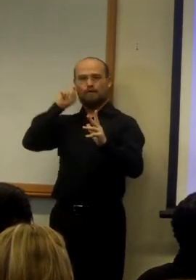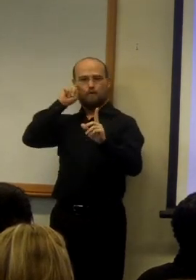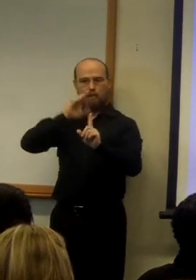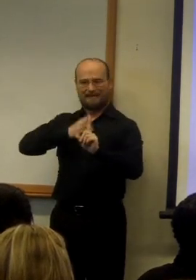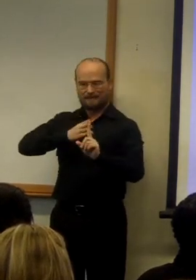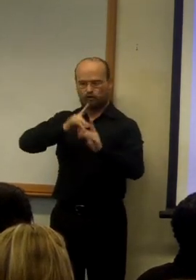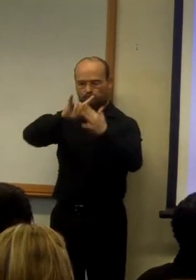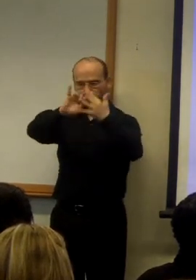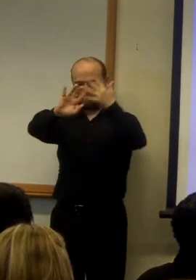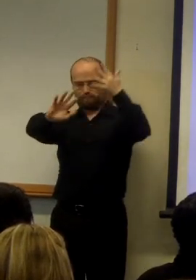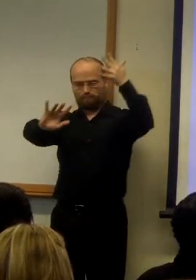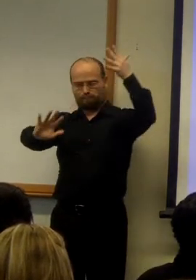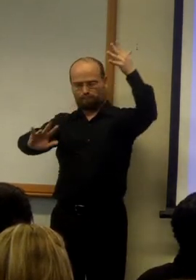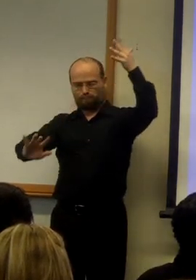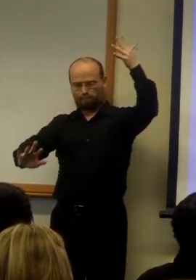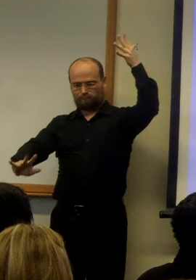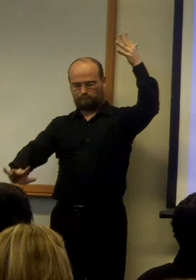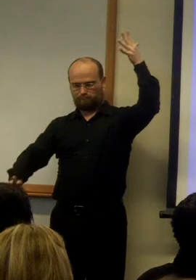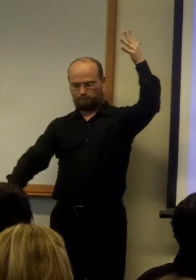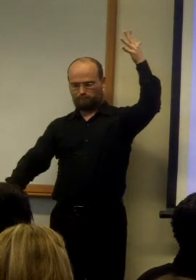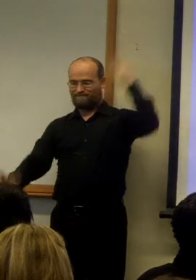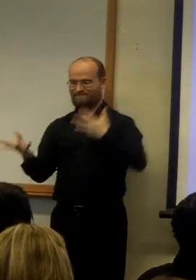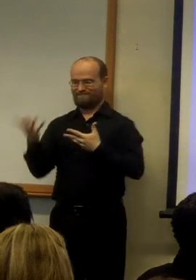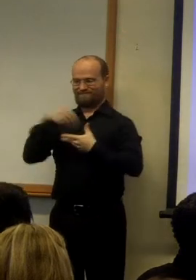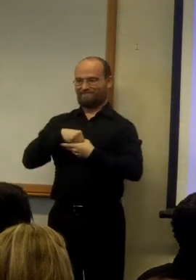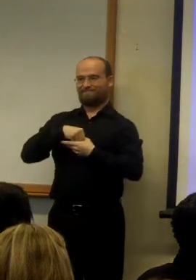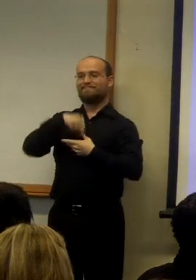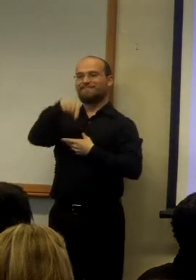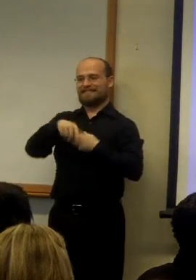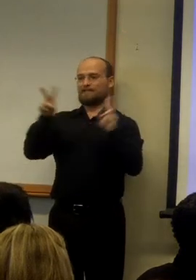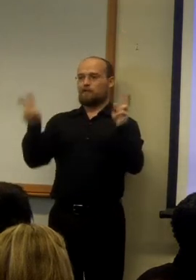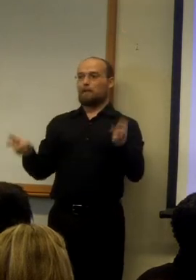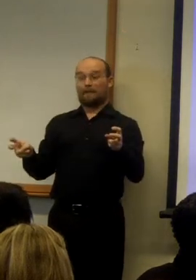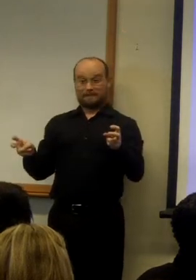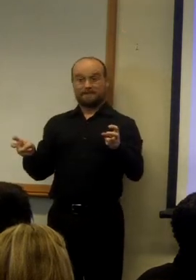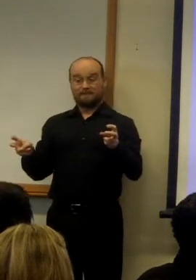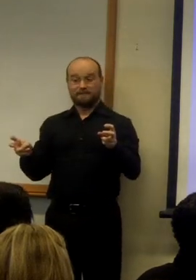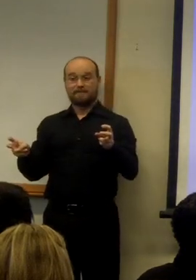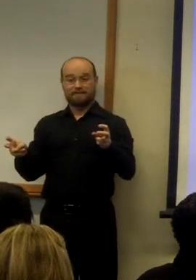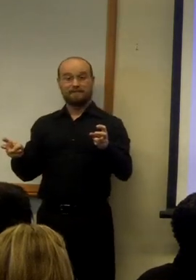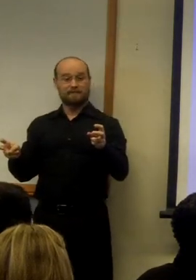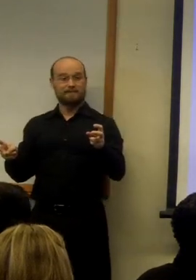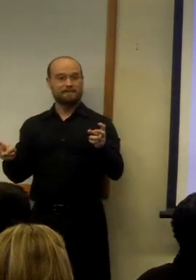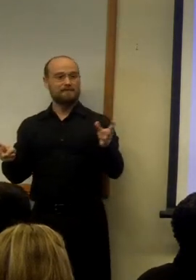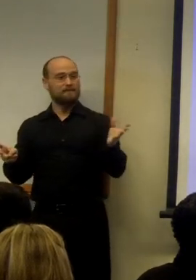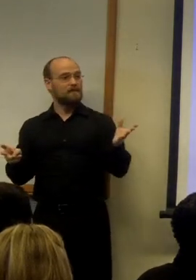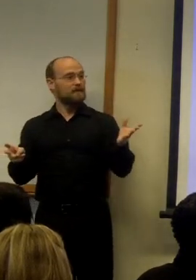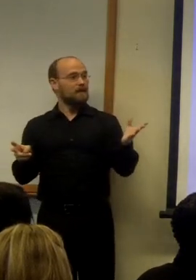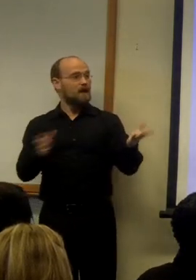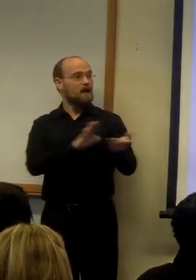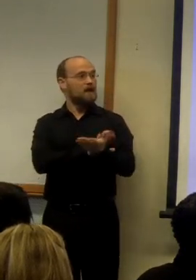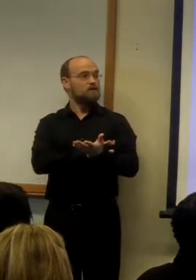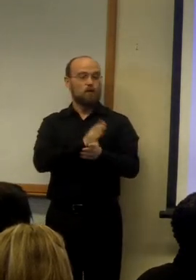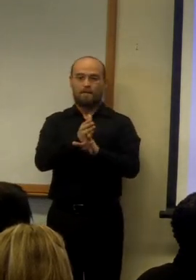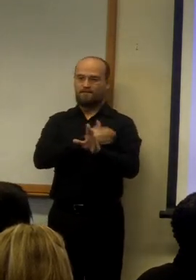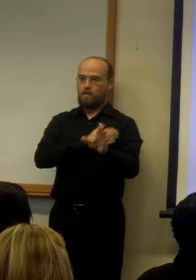things that intersect with this particular topic. Before I continue,